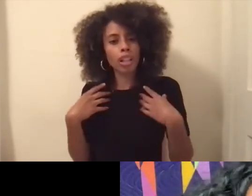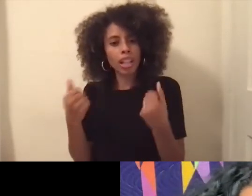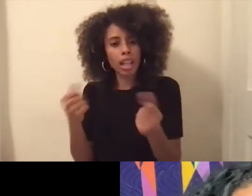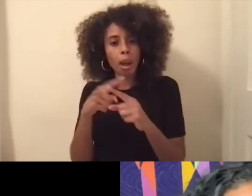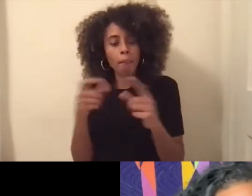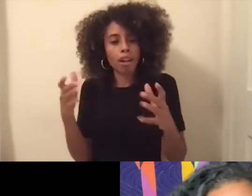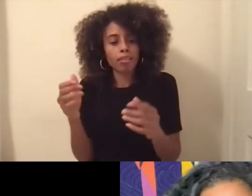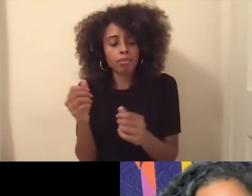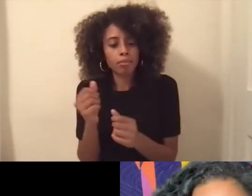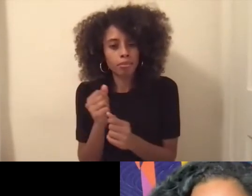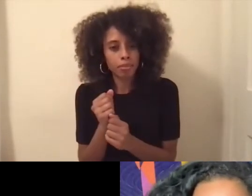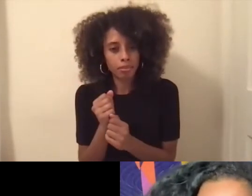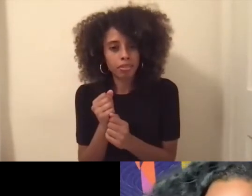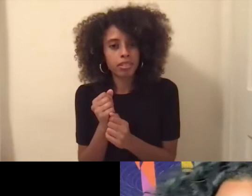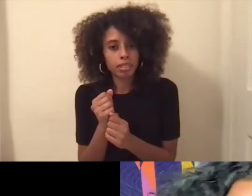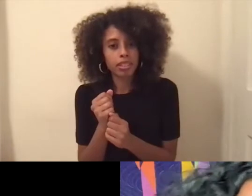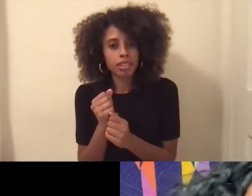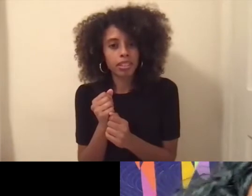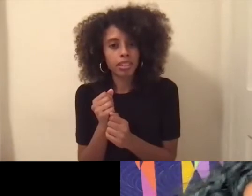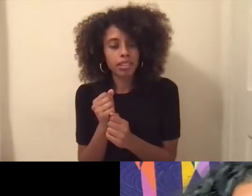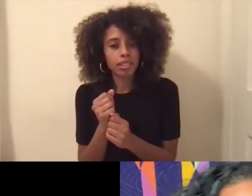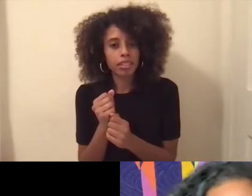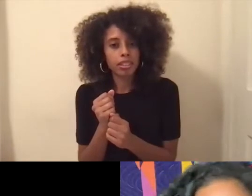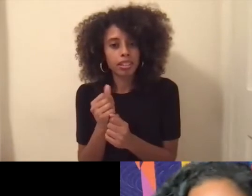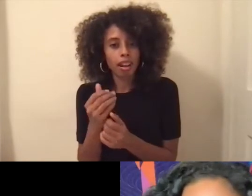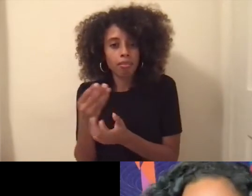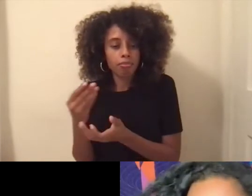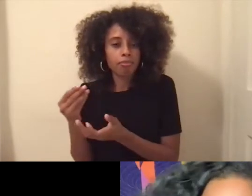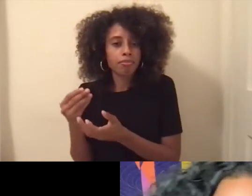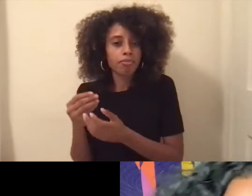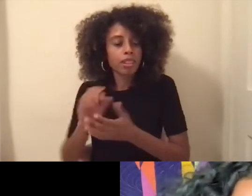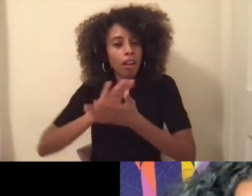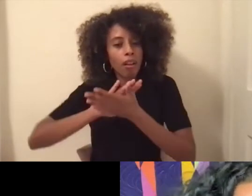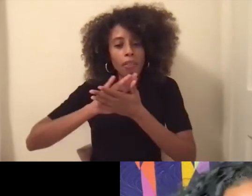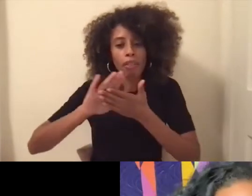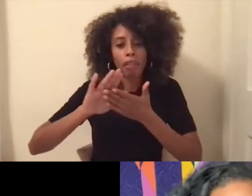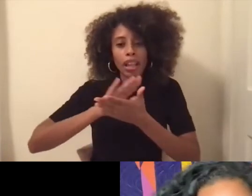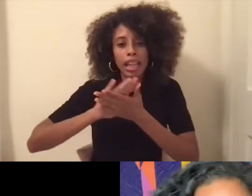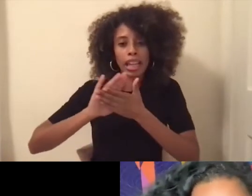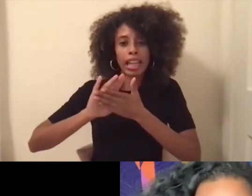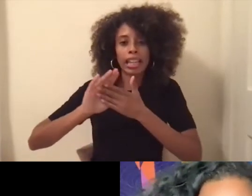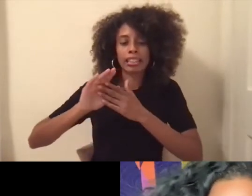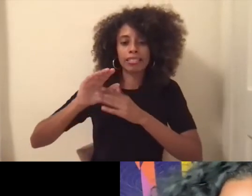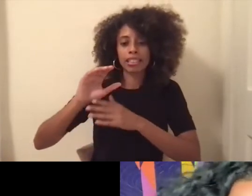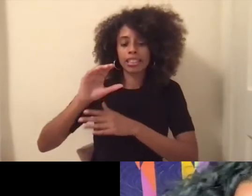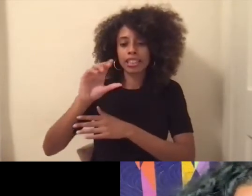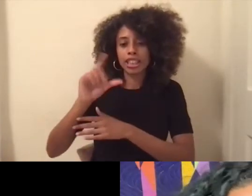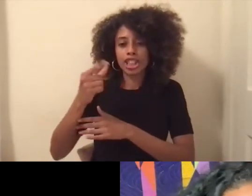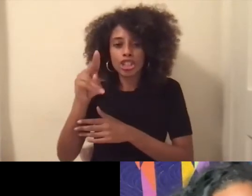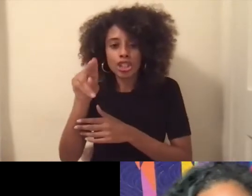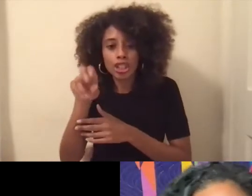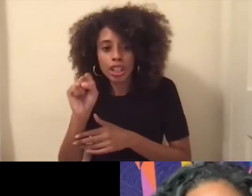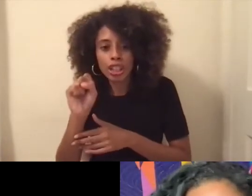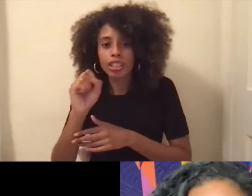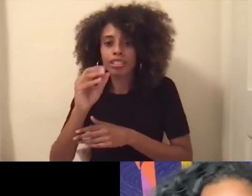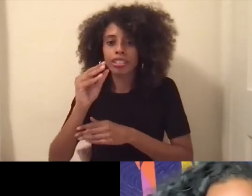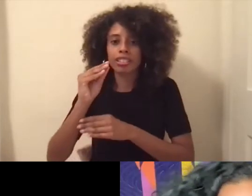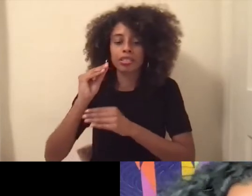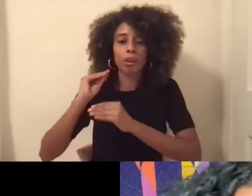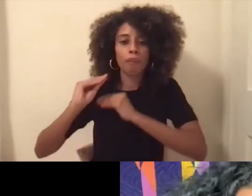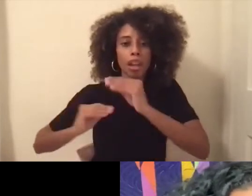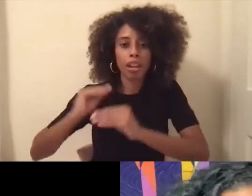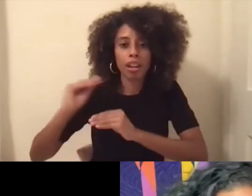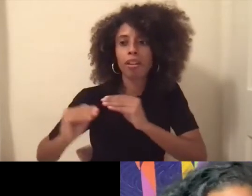Inheritance. Cleaning the genes of ancestors, the creativity in one's studio, looking